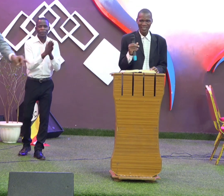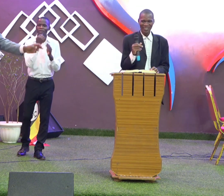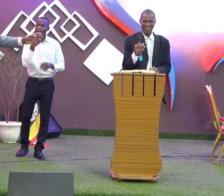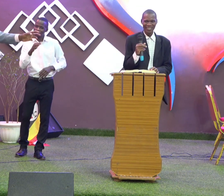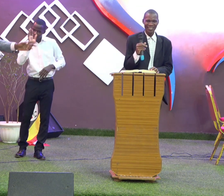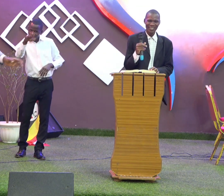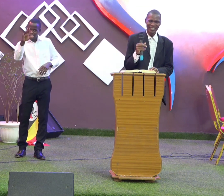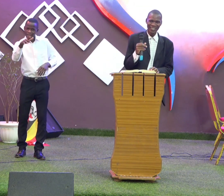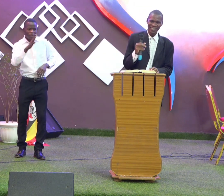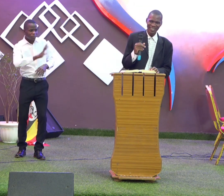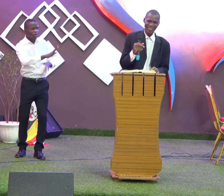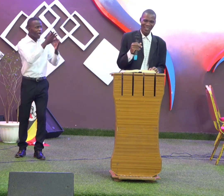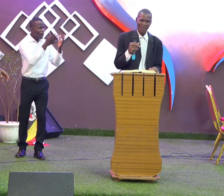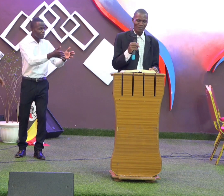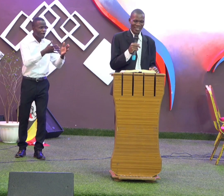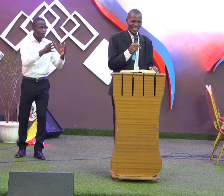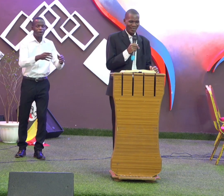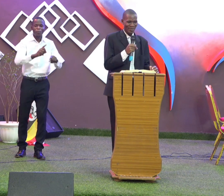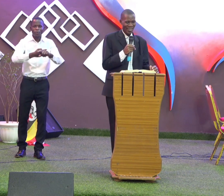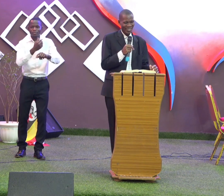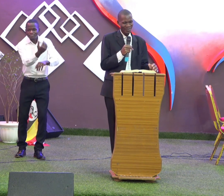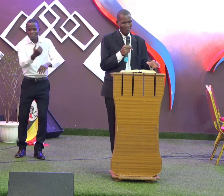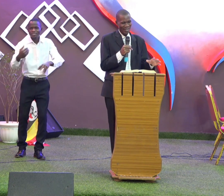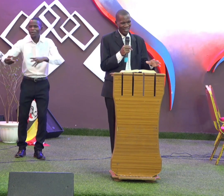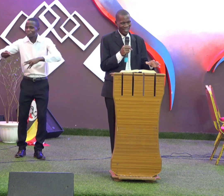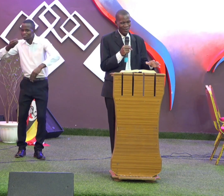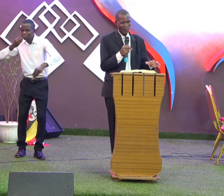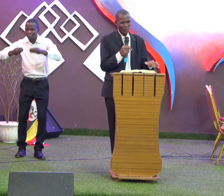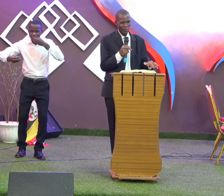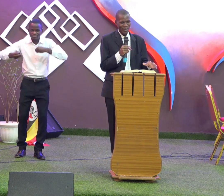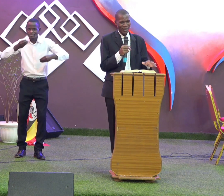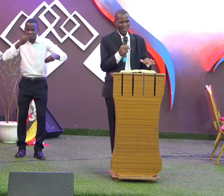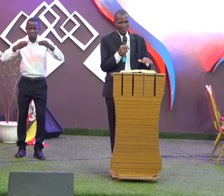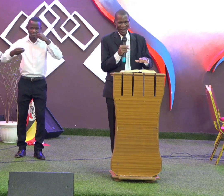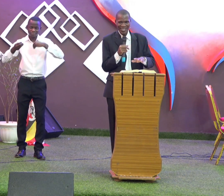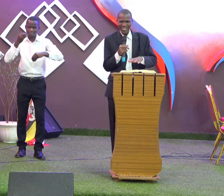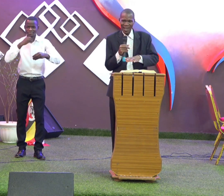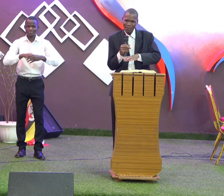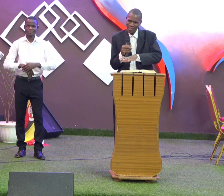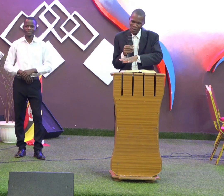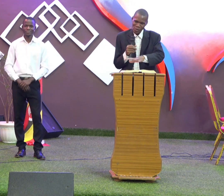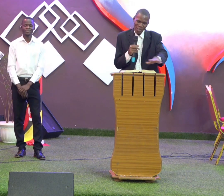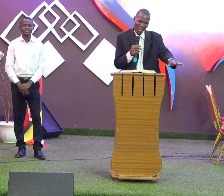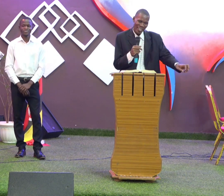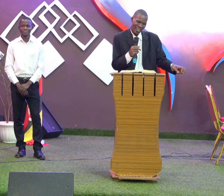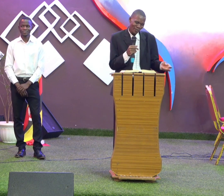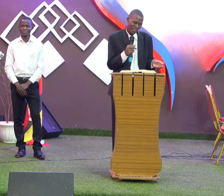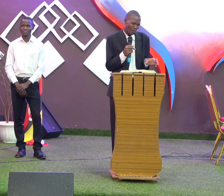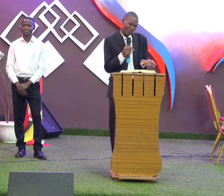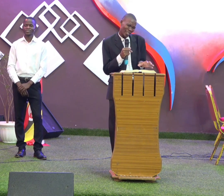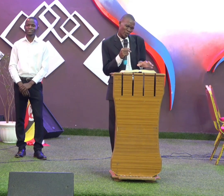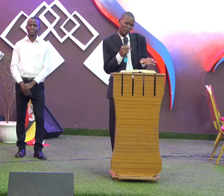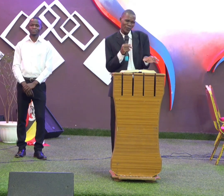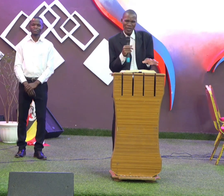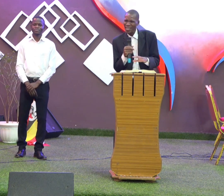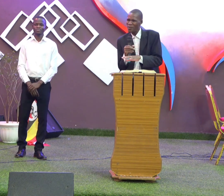bibyo bali mu kugaaya. By the time I came back, I found when Madame had served the children and had left